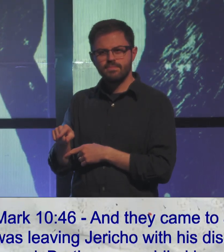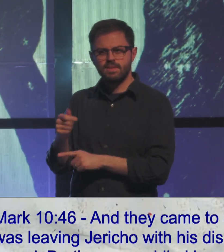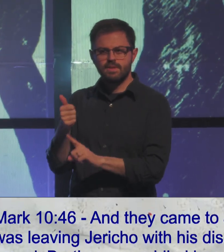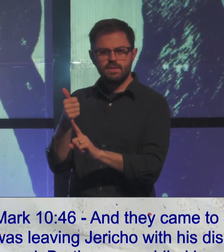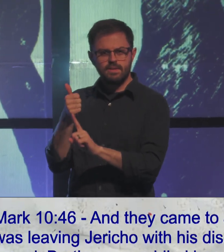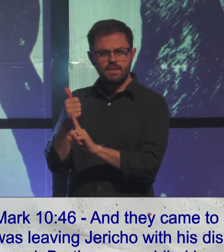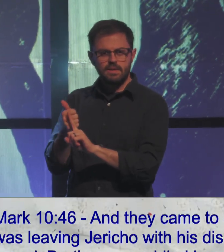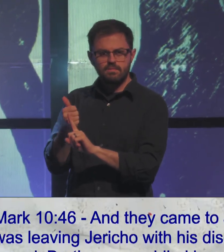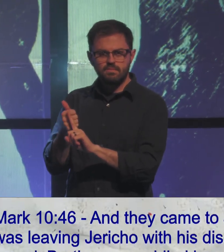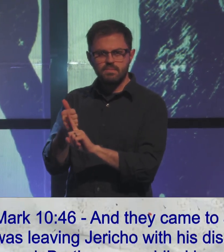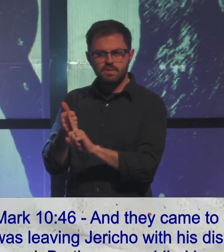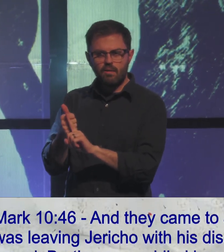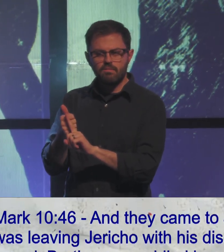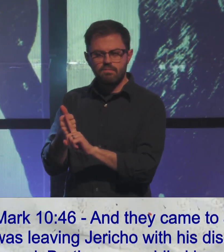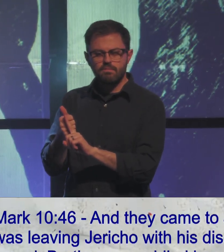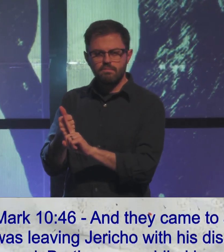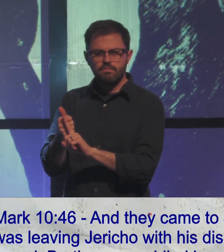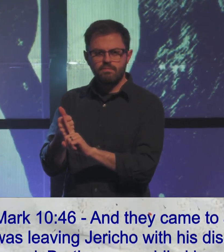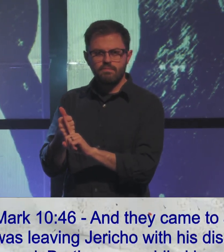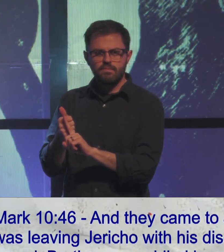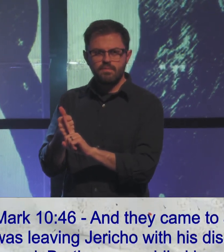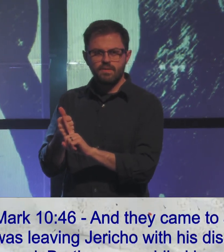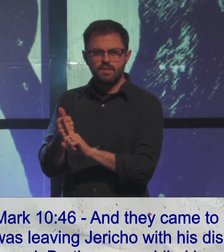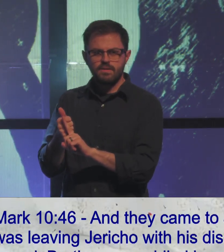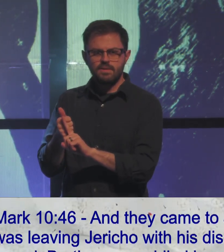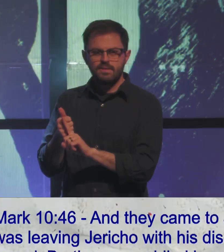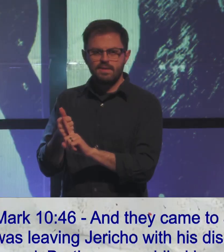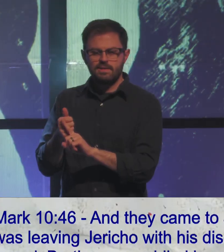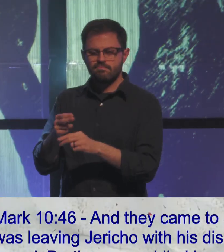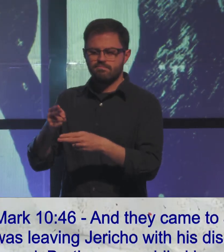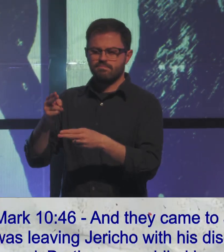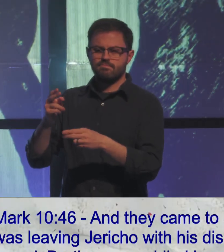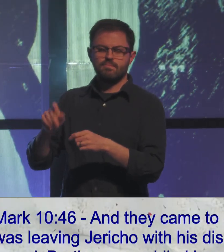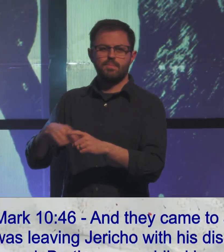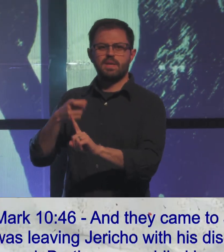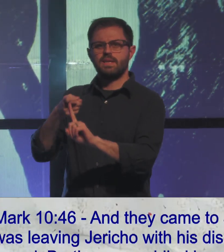who had been given a very specific title,